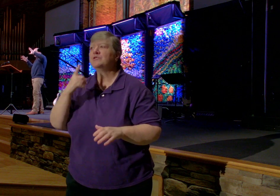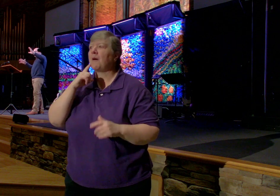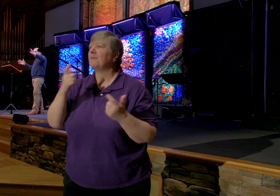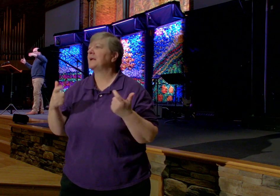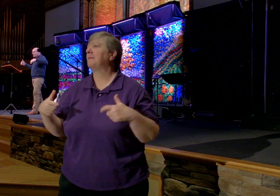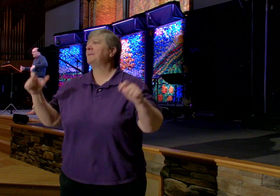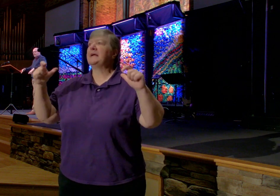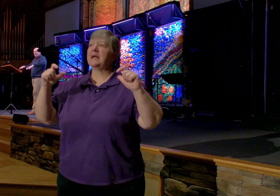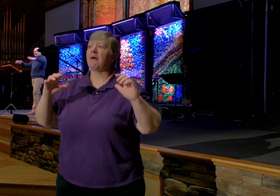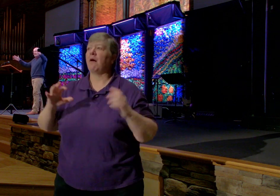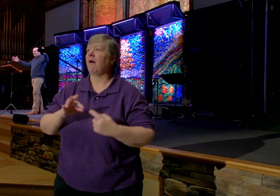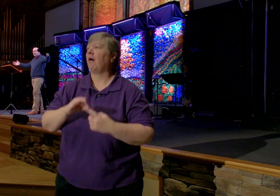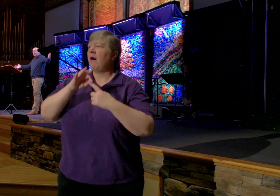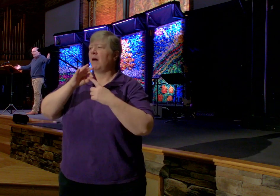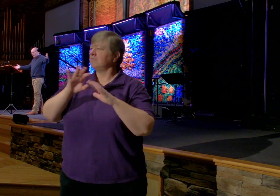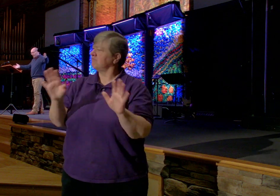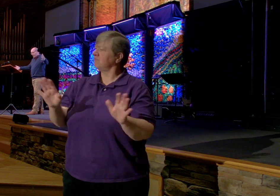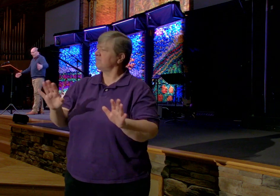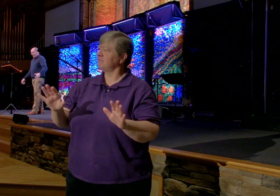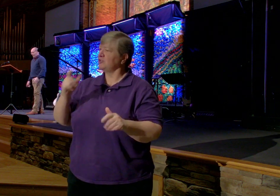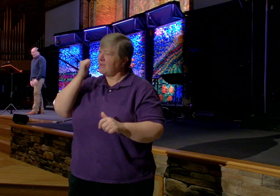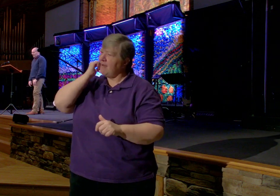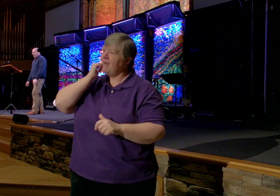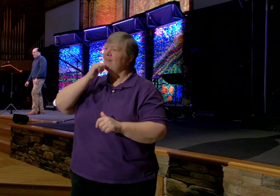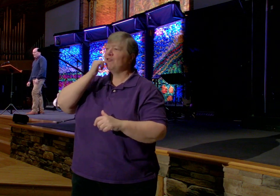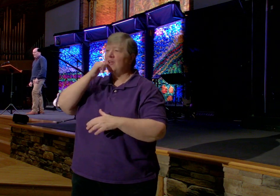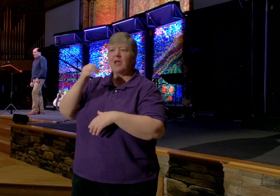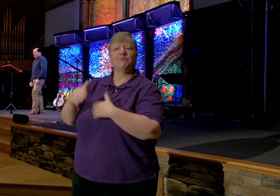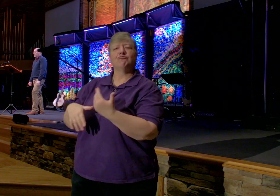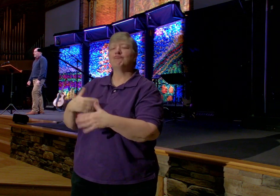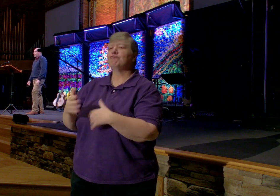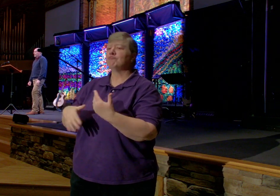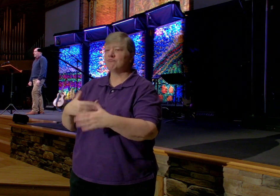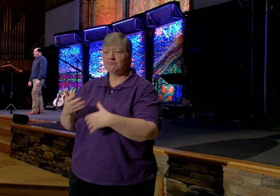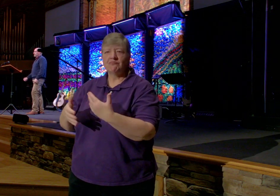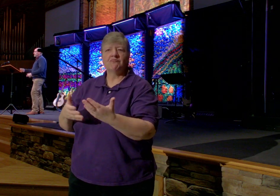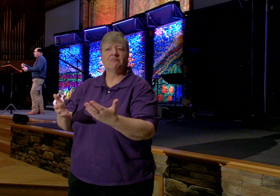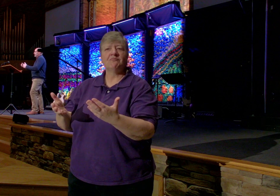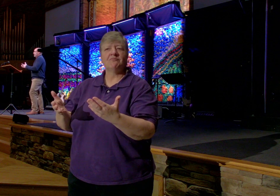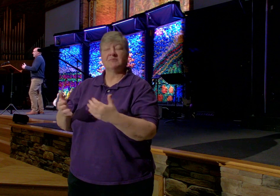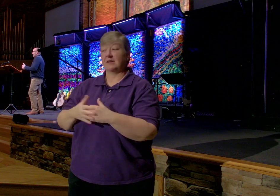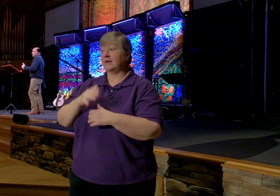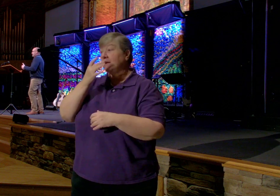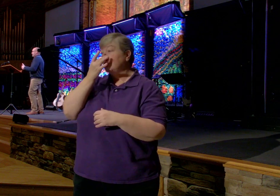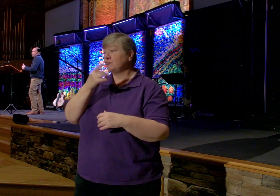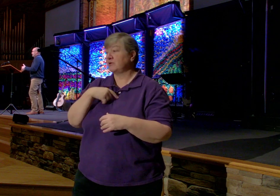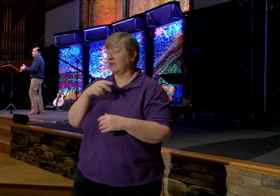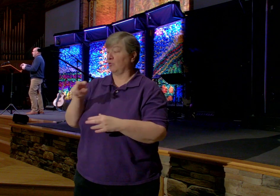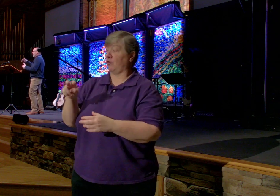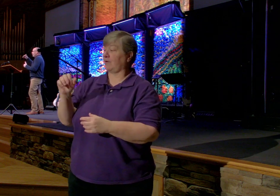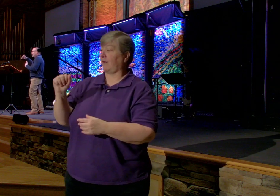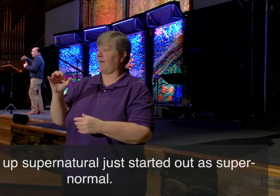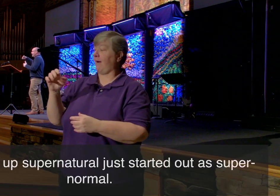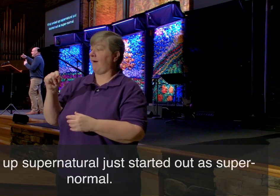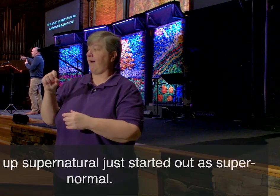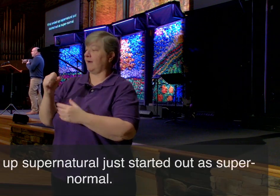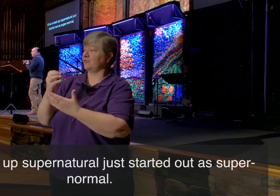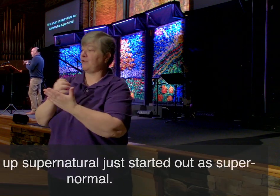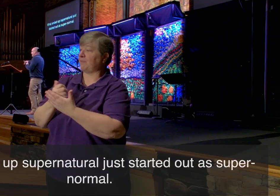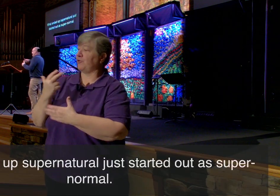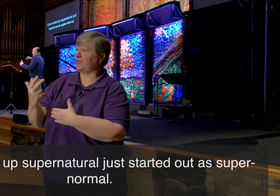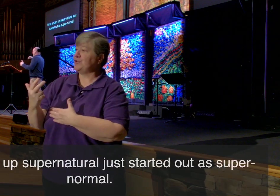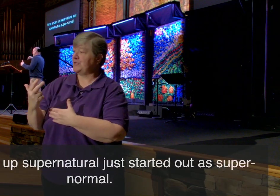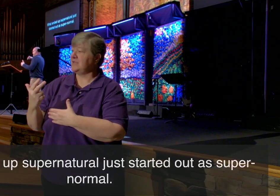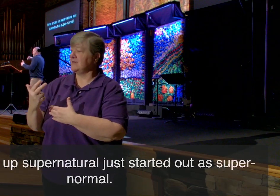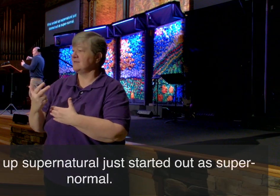to do something big in order for this, and just in our everyday routines. It's interesting when you look at Acts chapter 3,